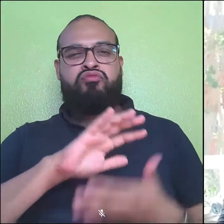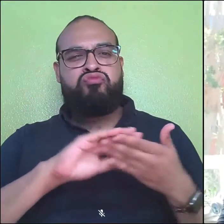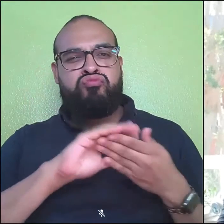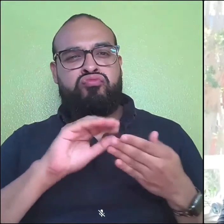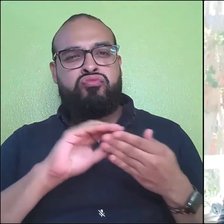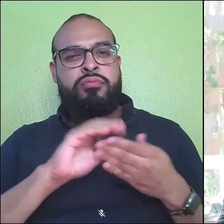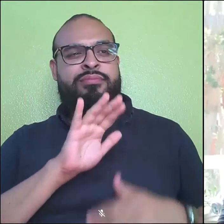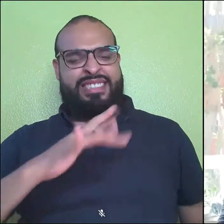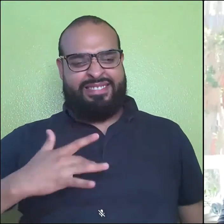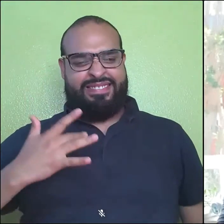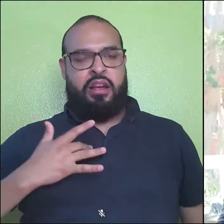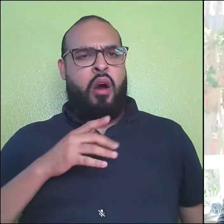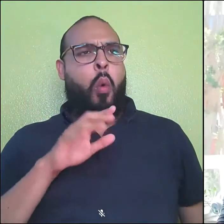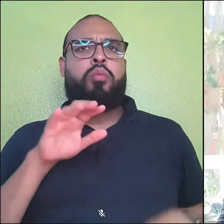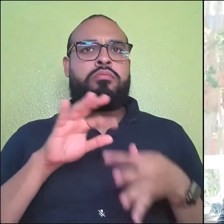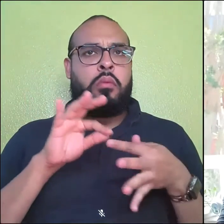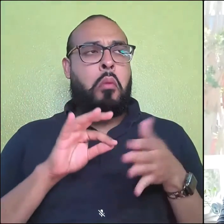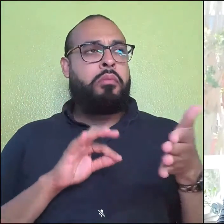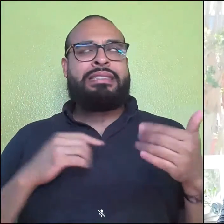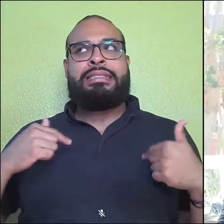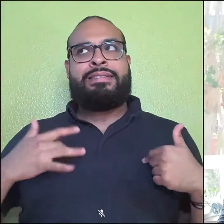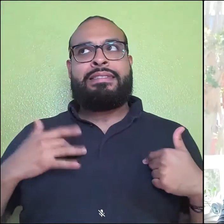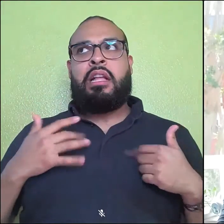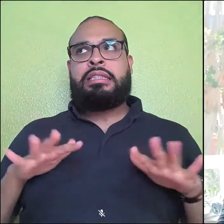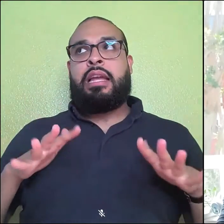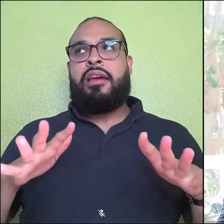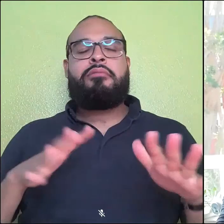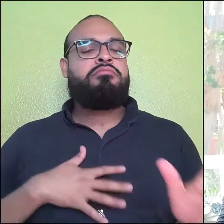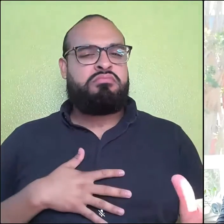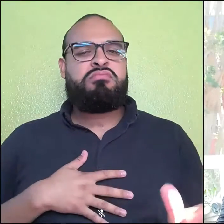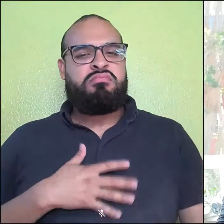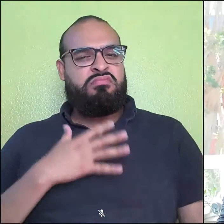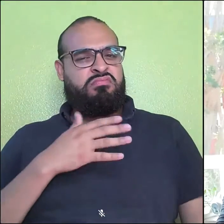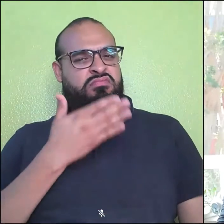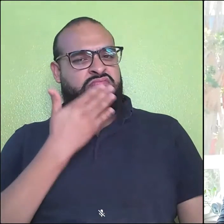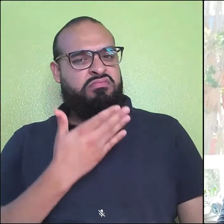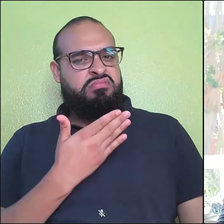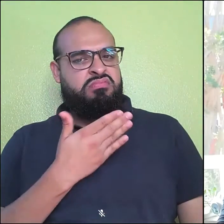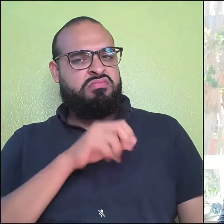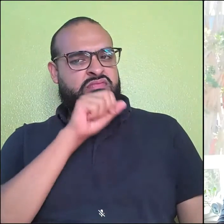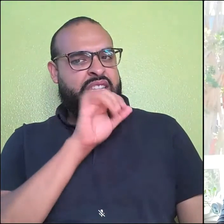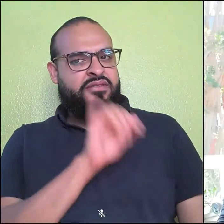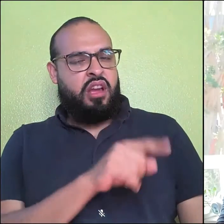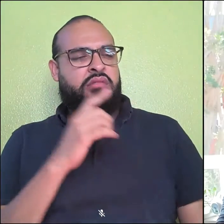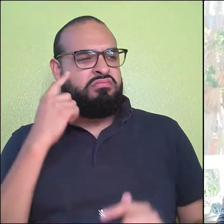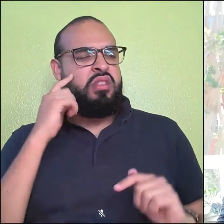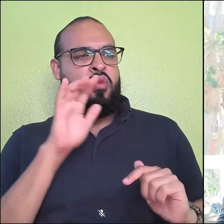him, he said he was anxious, and I love that that was beautiful. I think that that was really